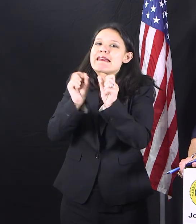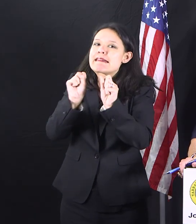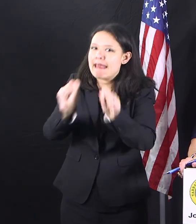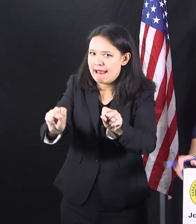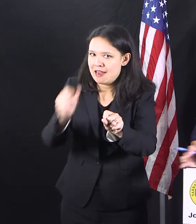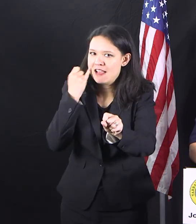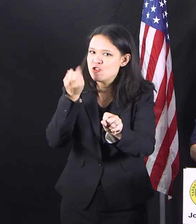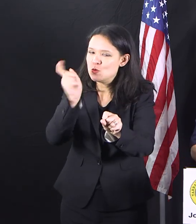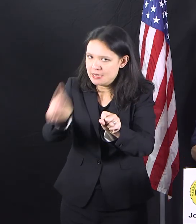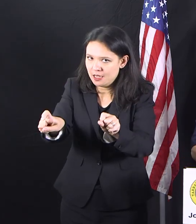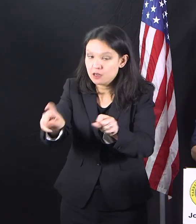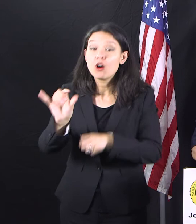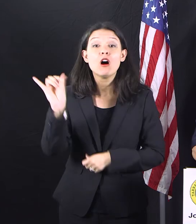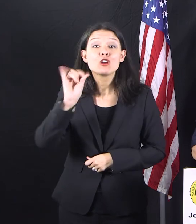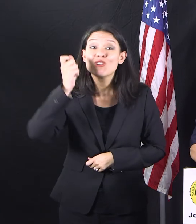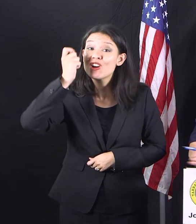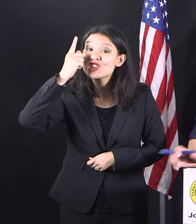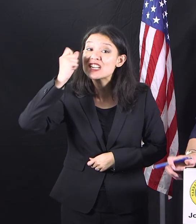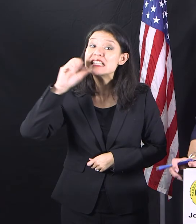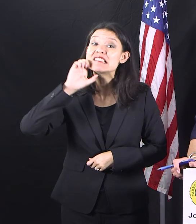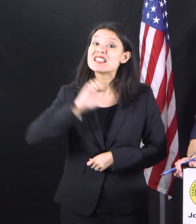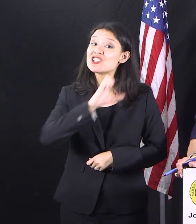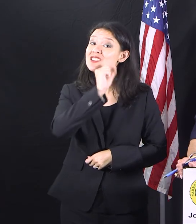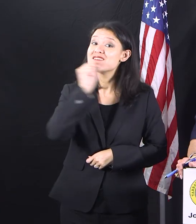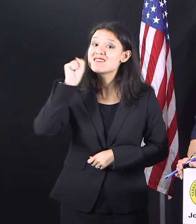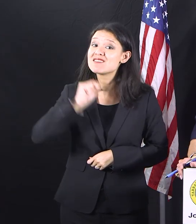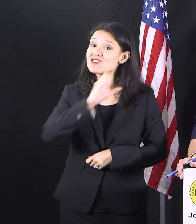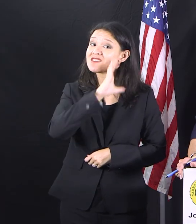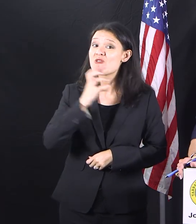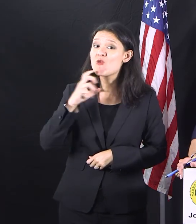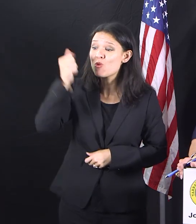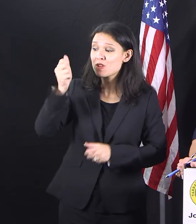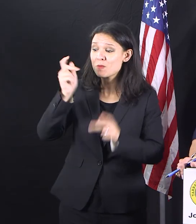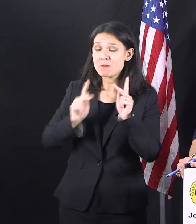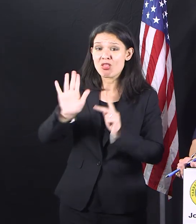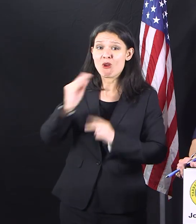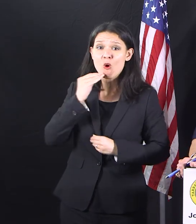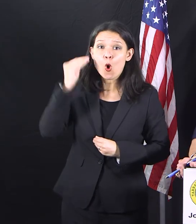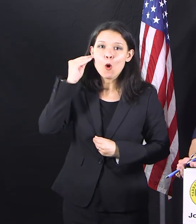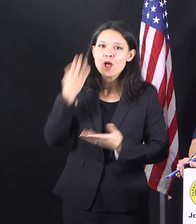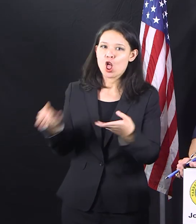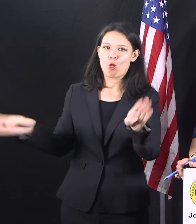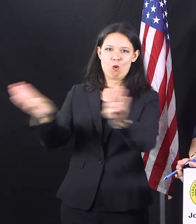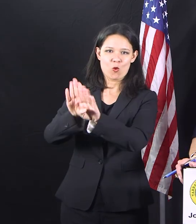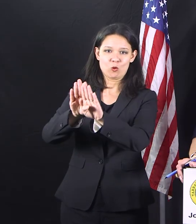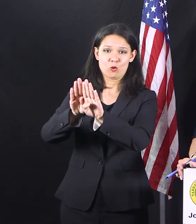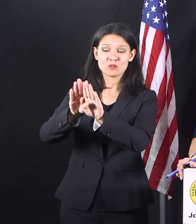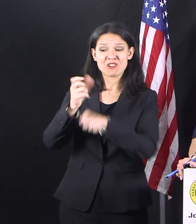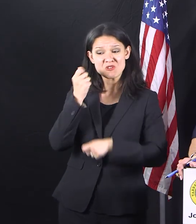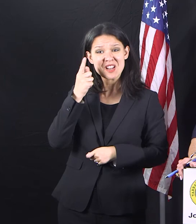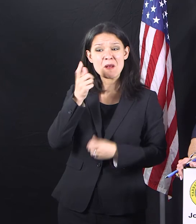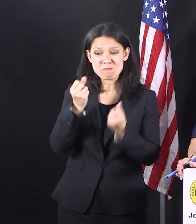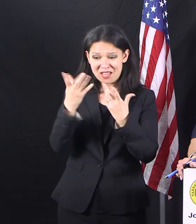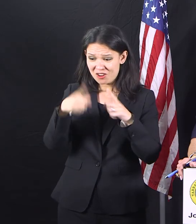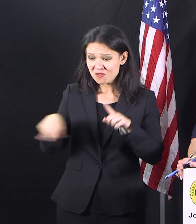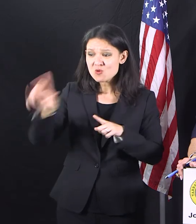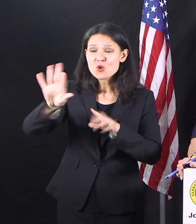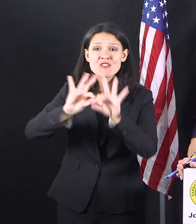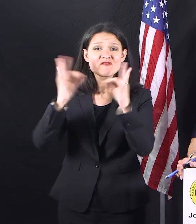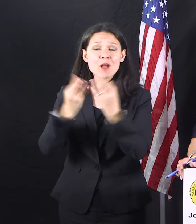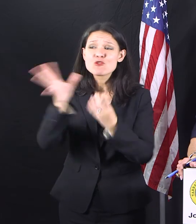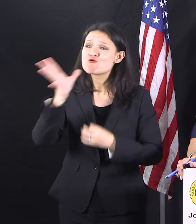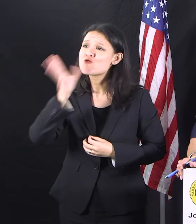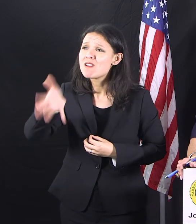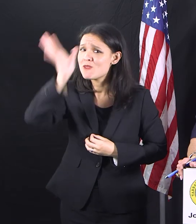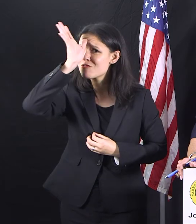senior living facilities. And I know many of you have parents and grandparents that you really want to see, and they